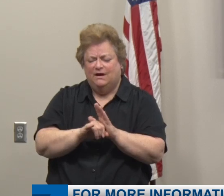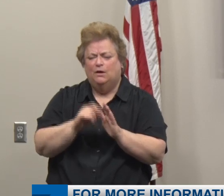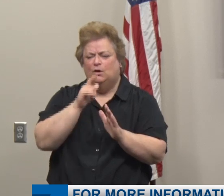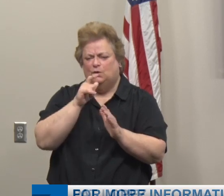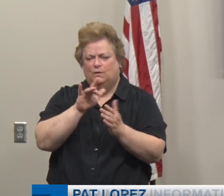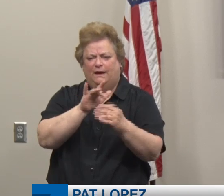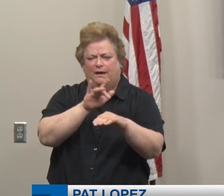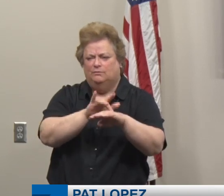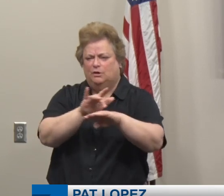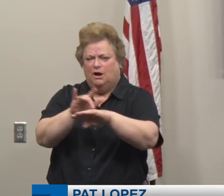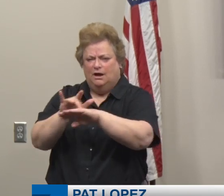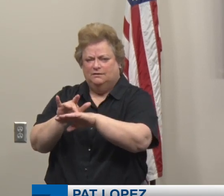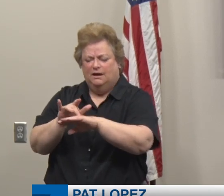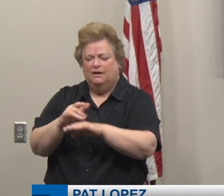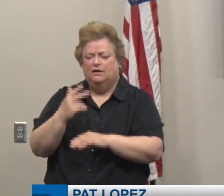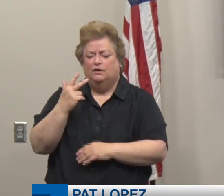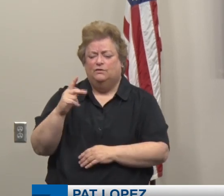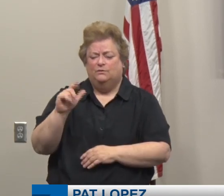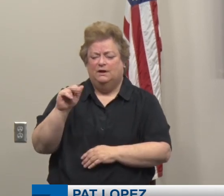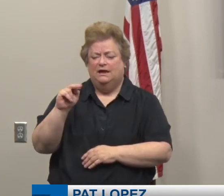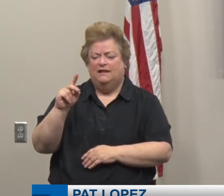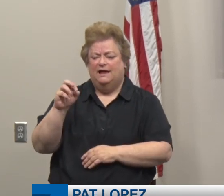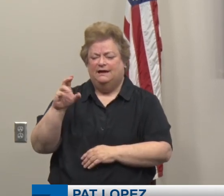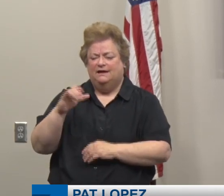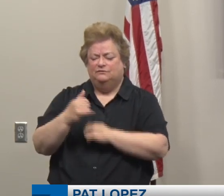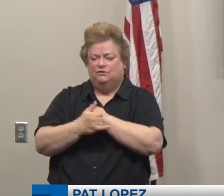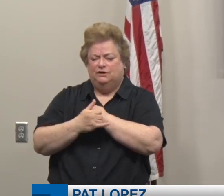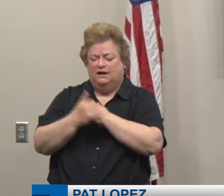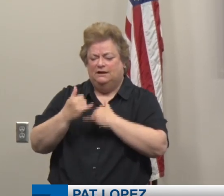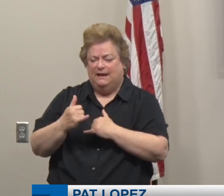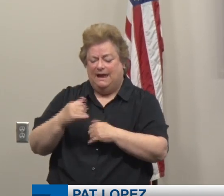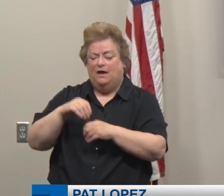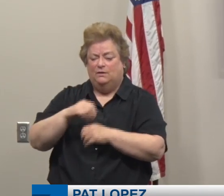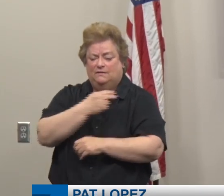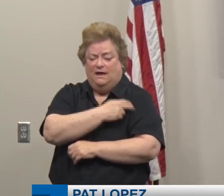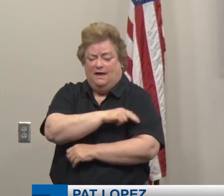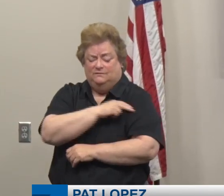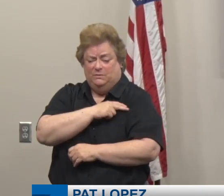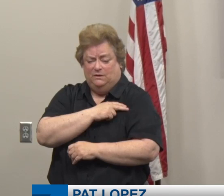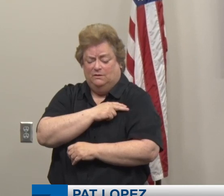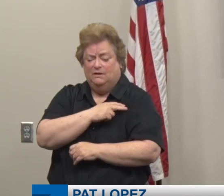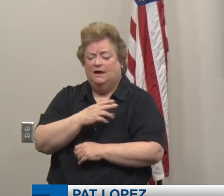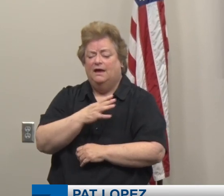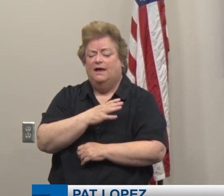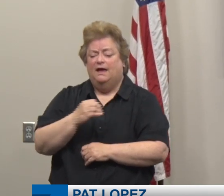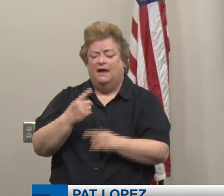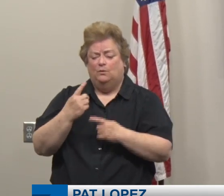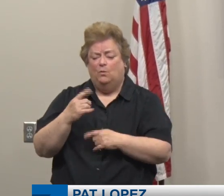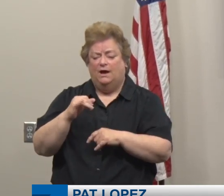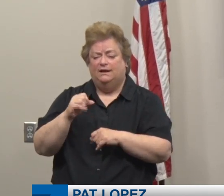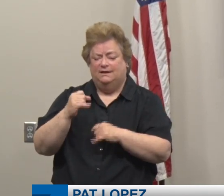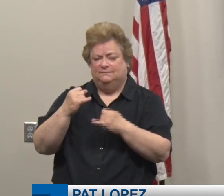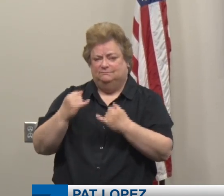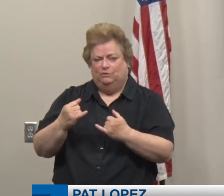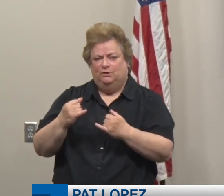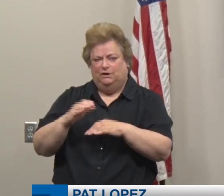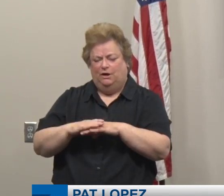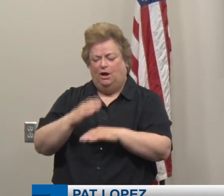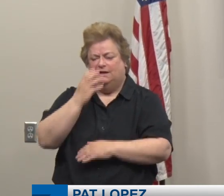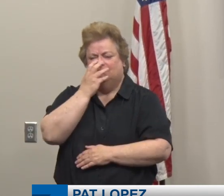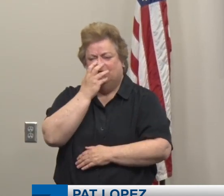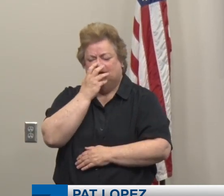contacts threee Lancaster County residents are hospitalized at this time and one is currently on a ventilator